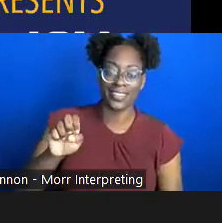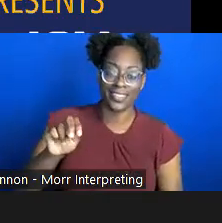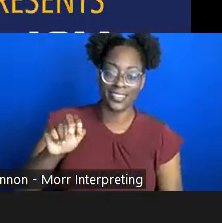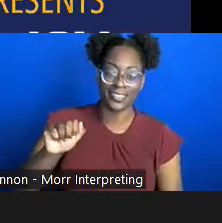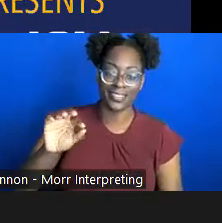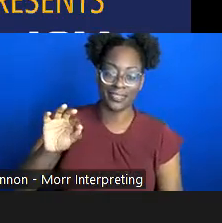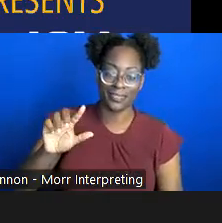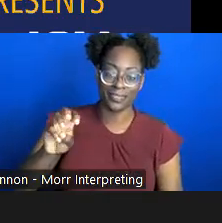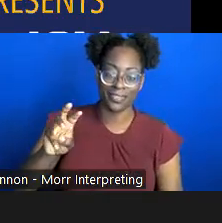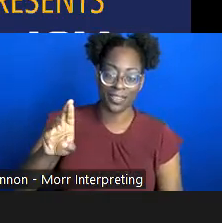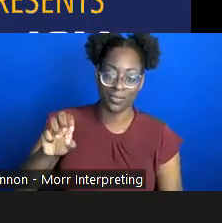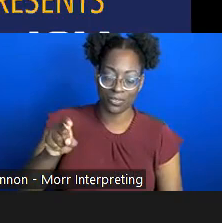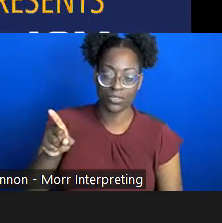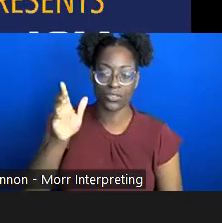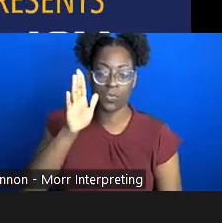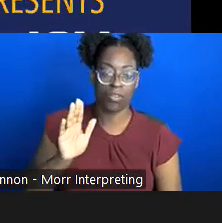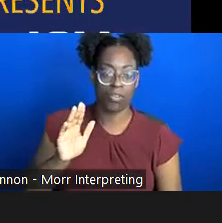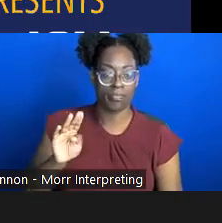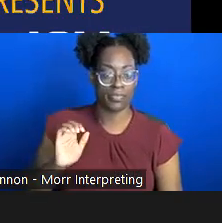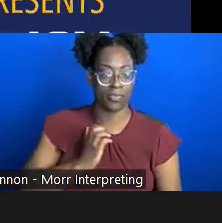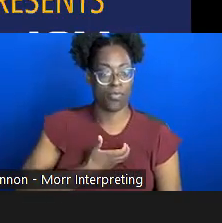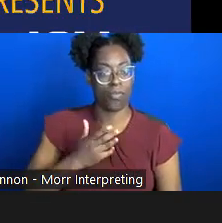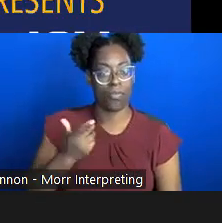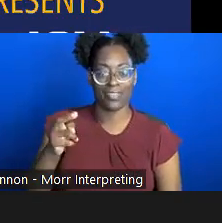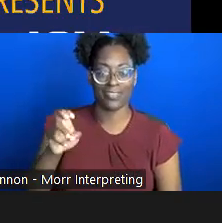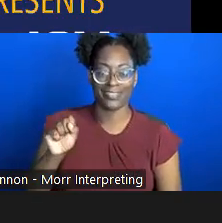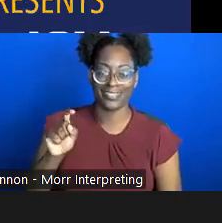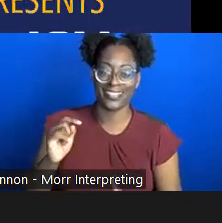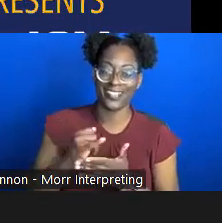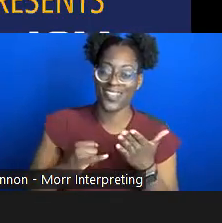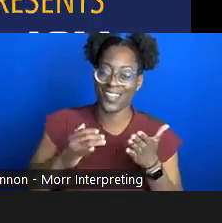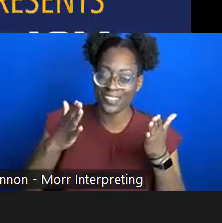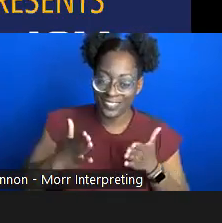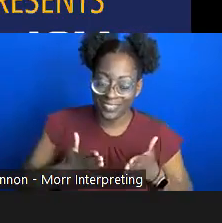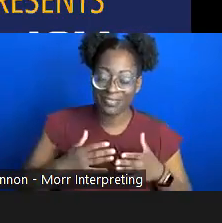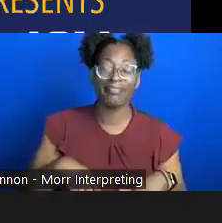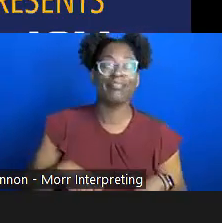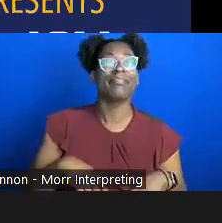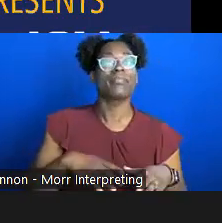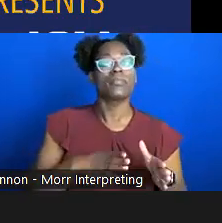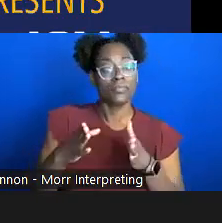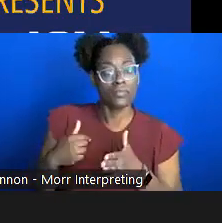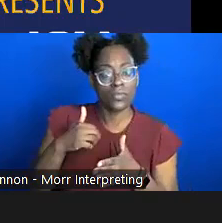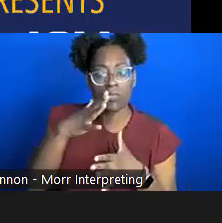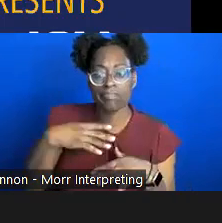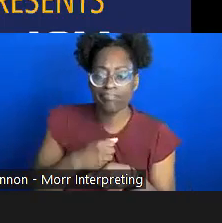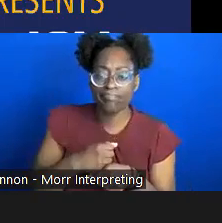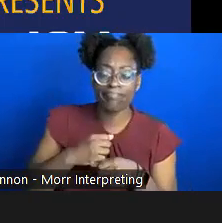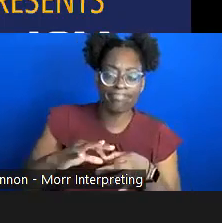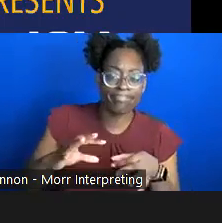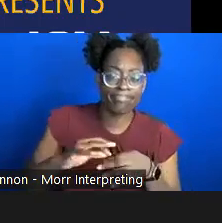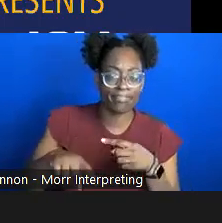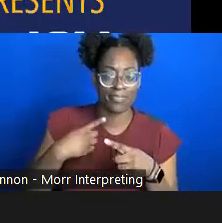talk very, very briefly about positive racial identity, what it is and why it's important. After that, I'll introduce